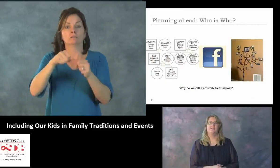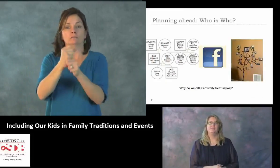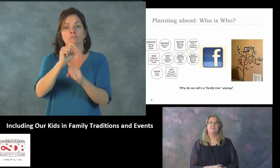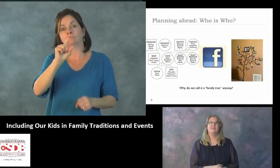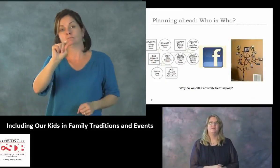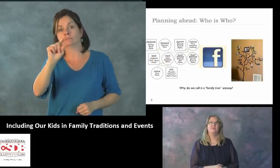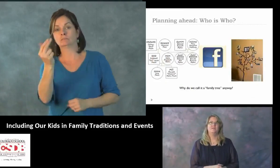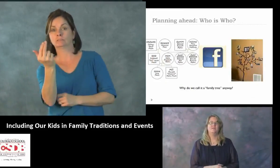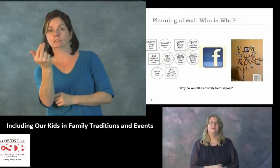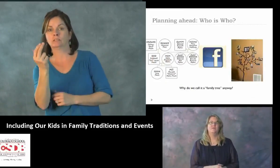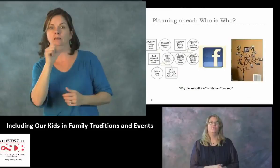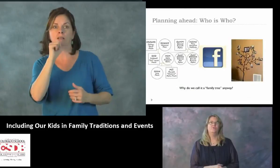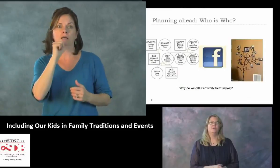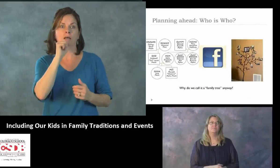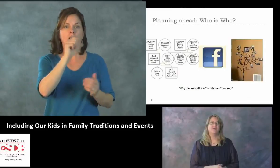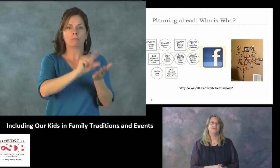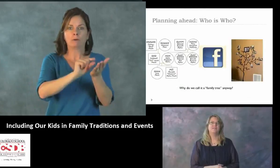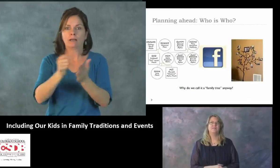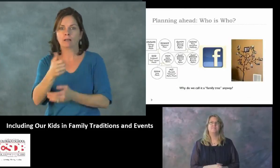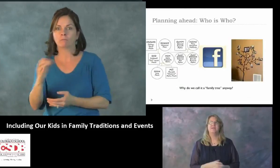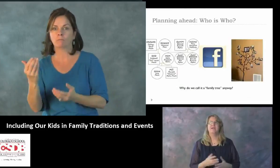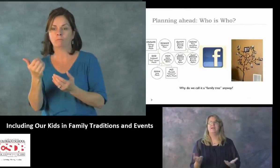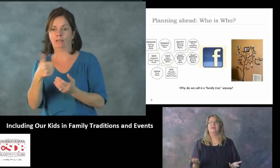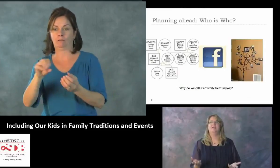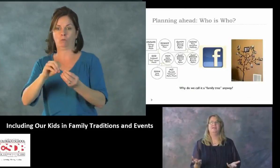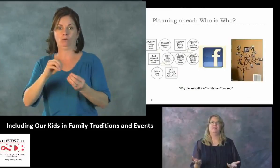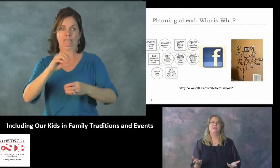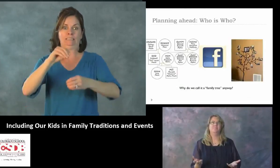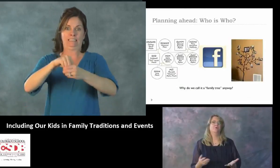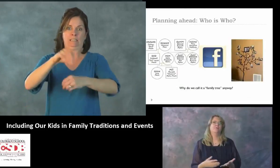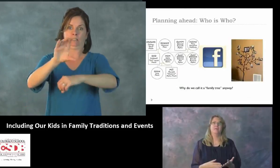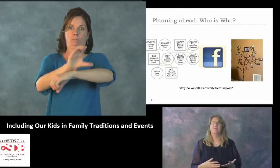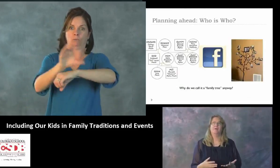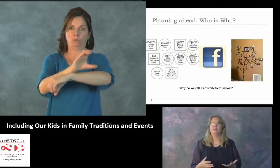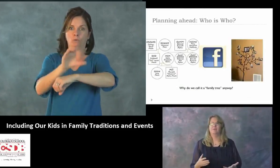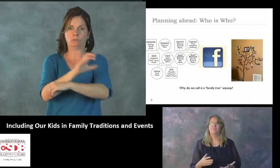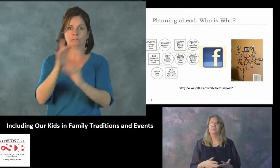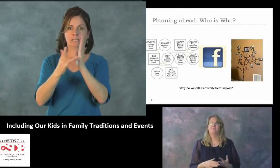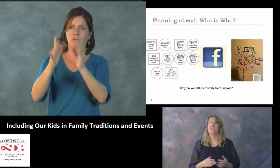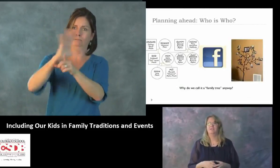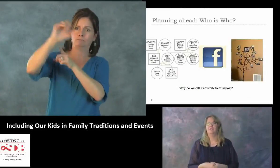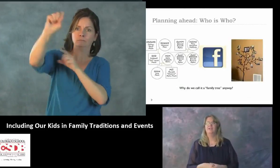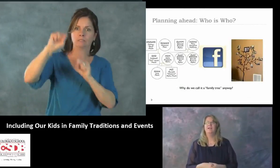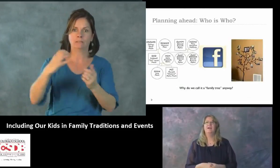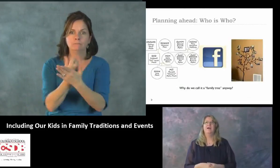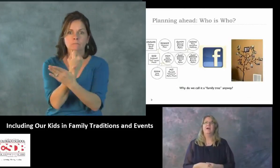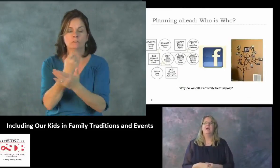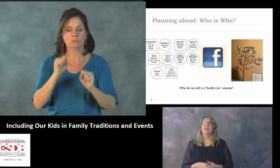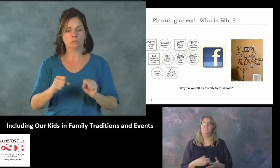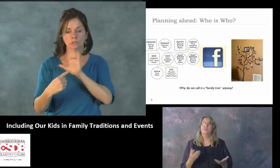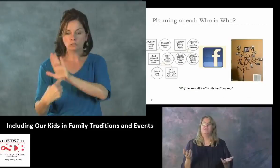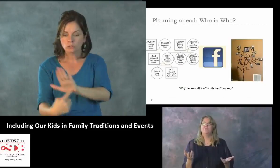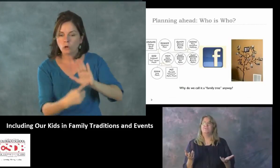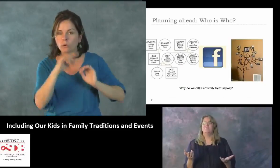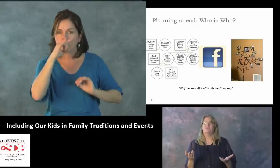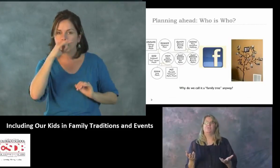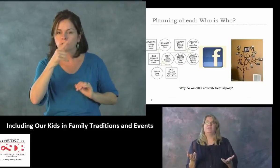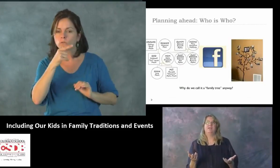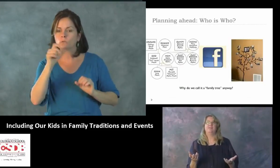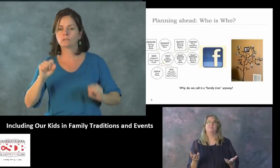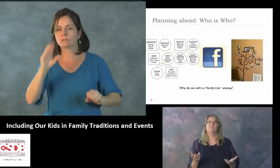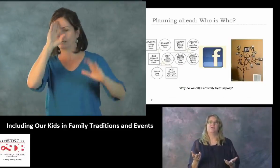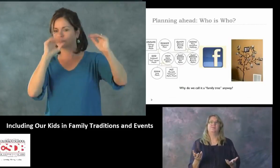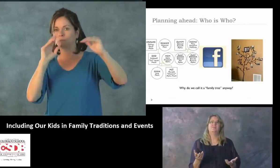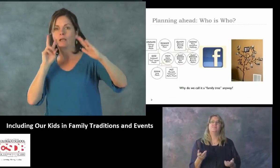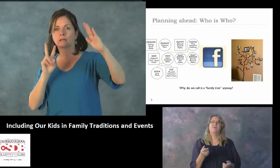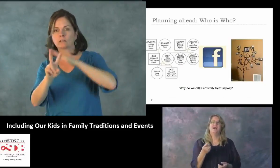our kids who to expect is going to be at any given birthday party or reunion. And we can use some visual